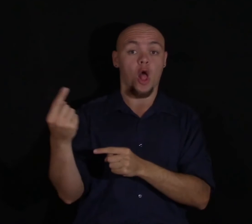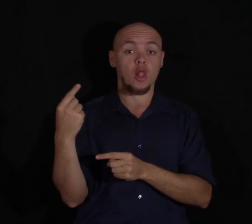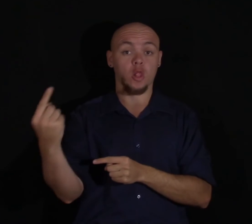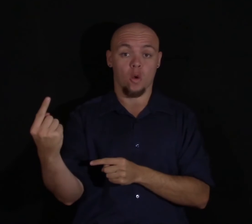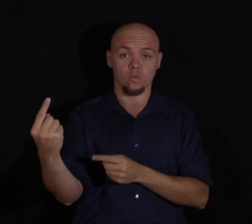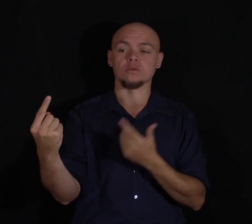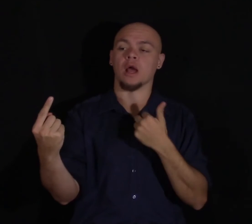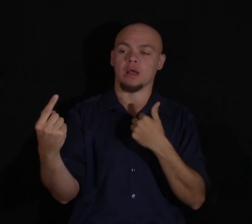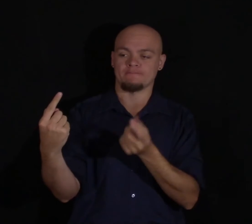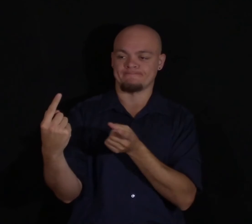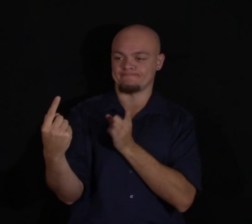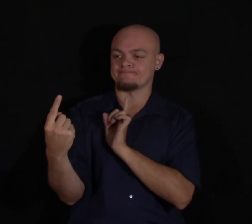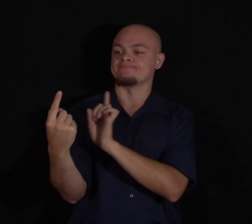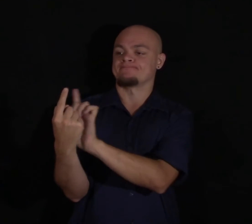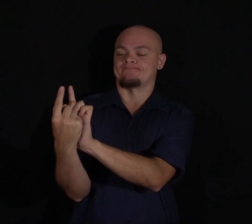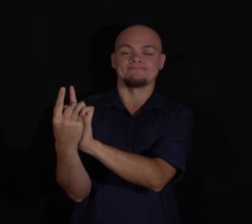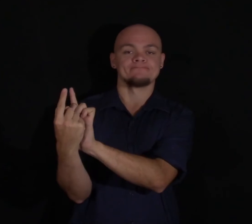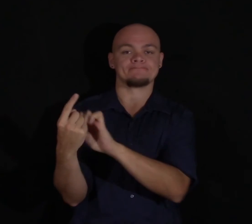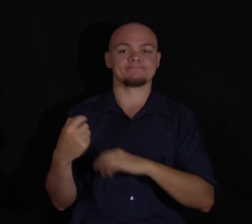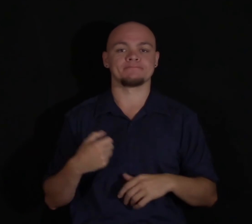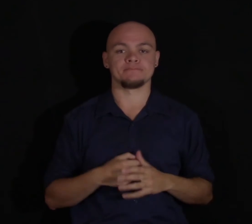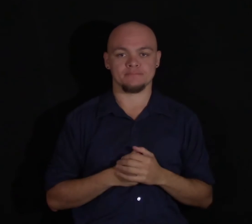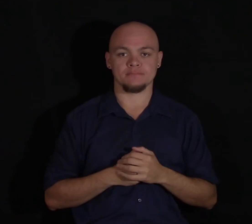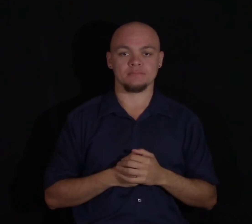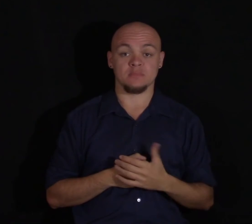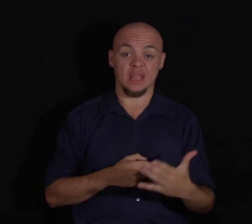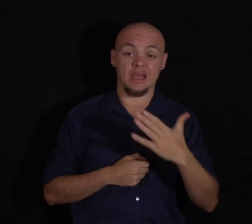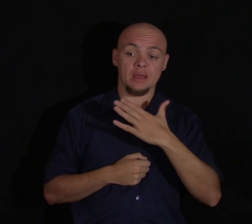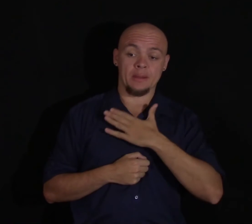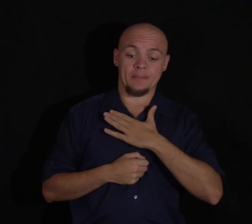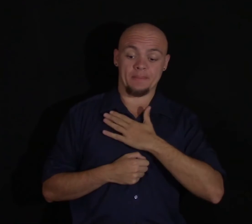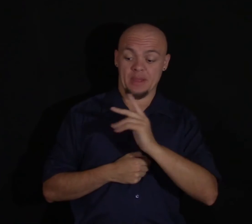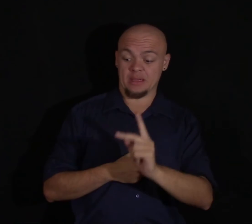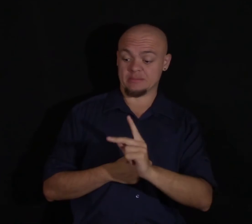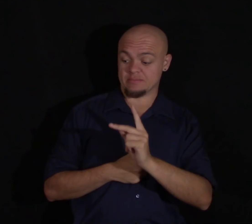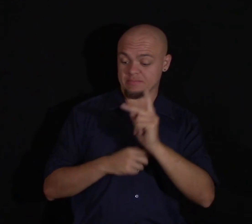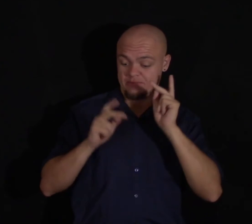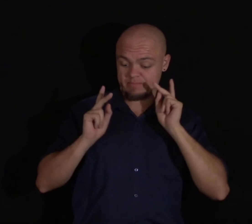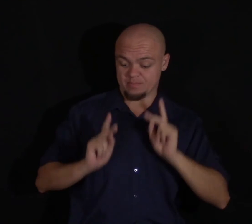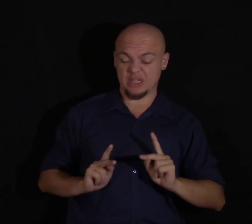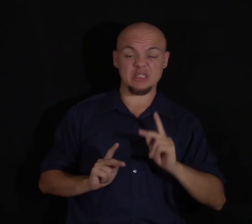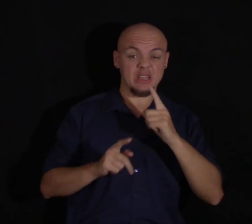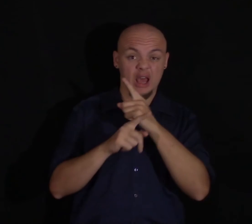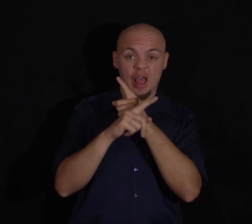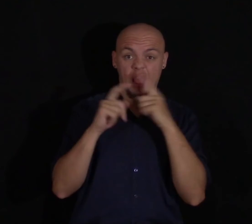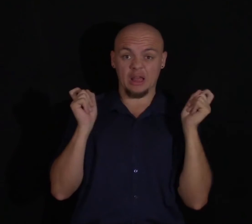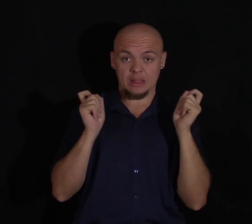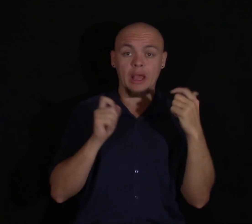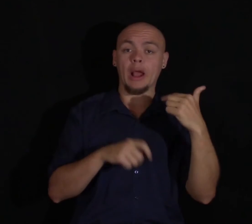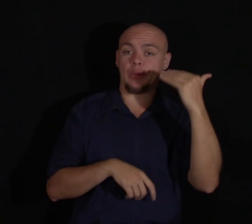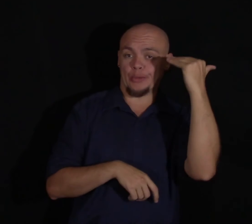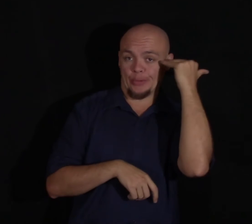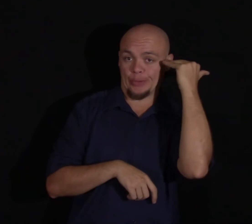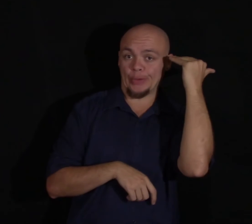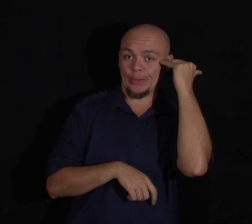to discover that the unnatural hideousness of my person was the chief object of horror with those who had formerly beheld